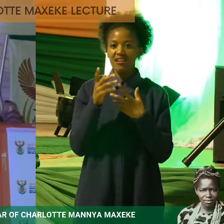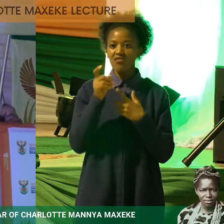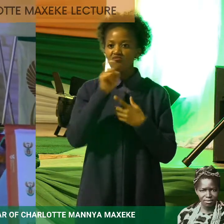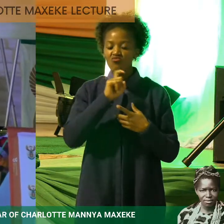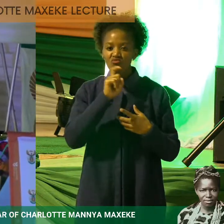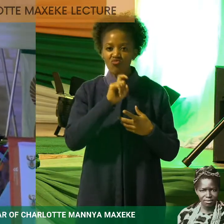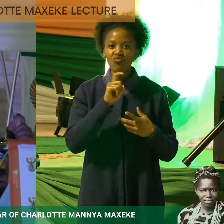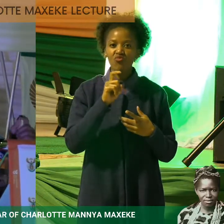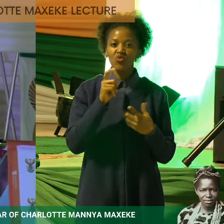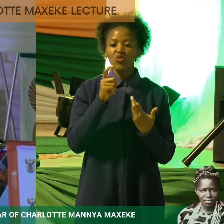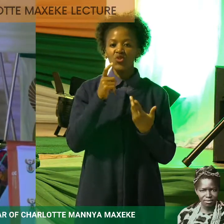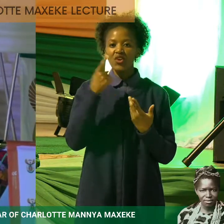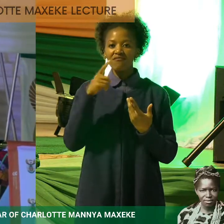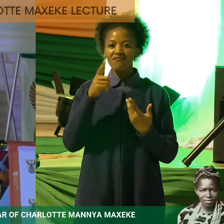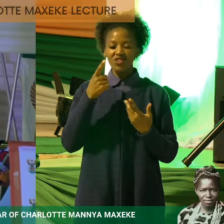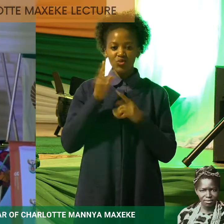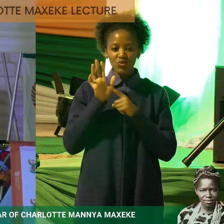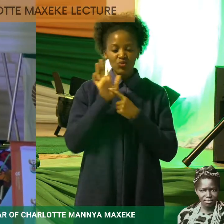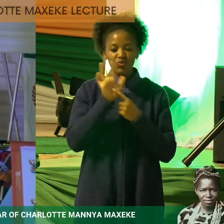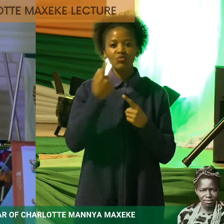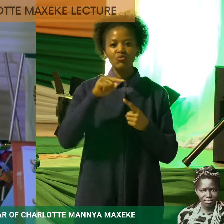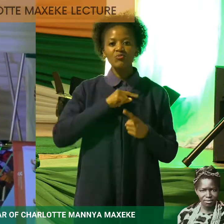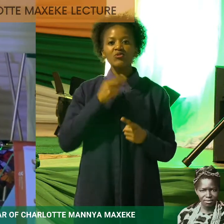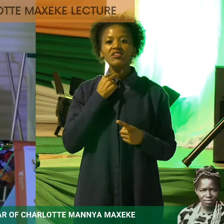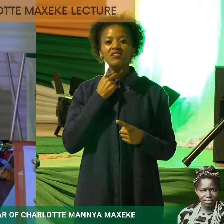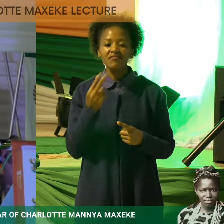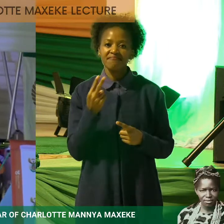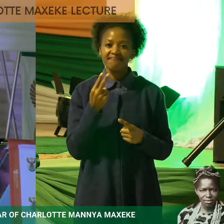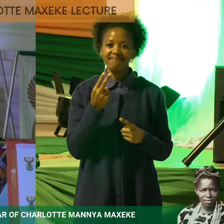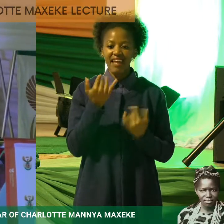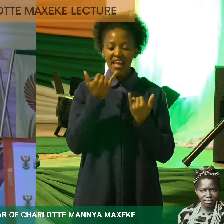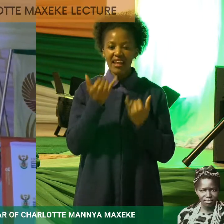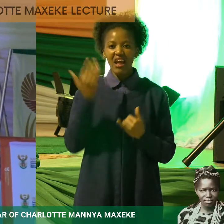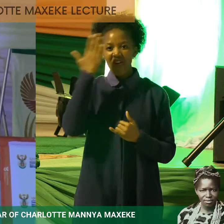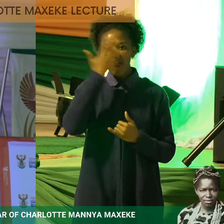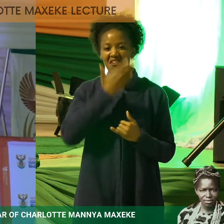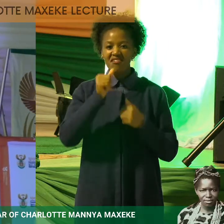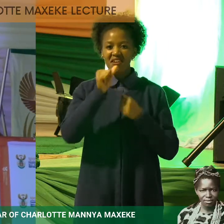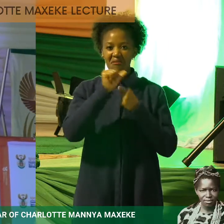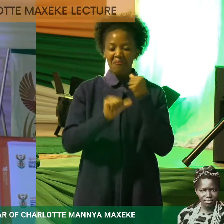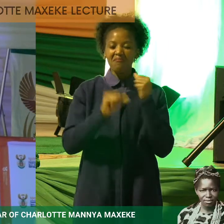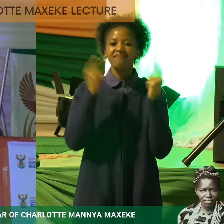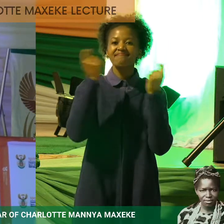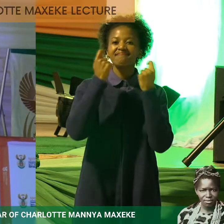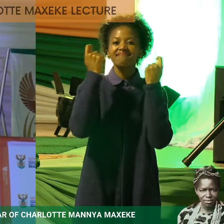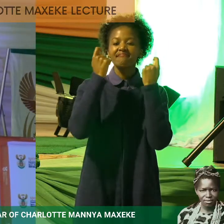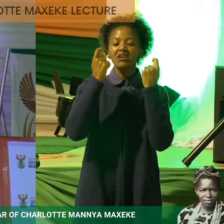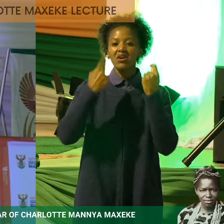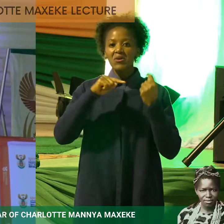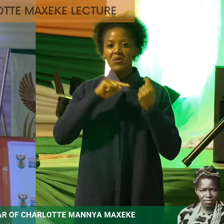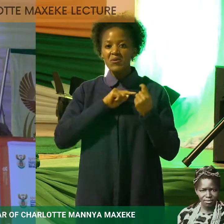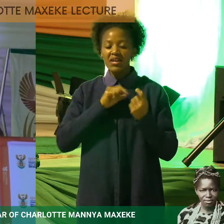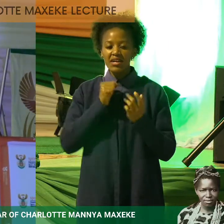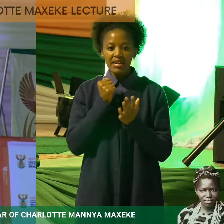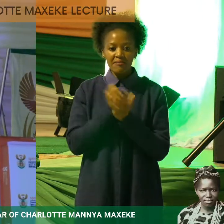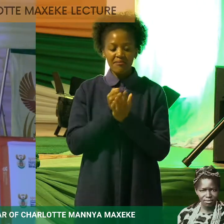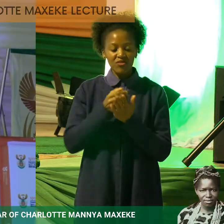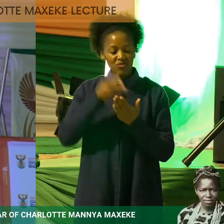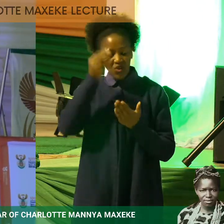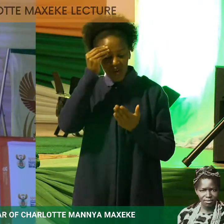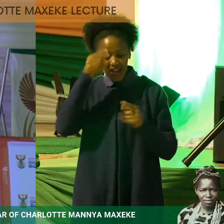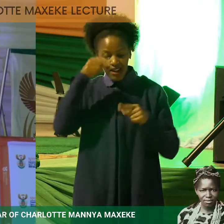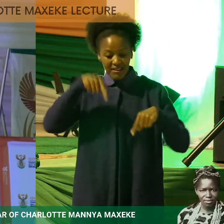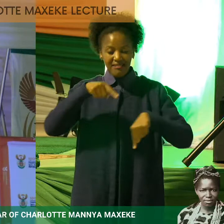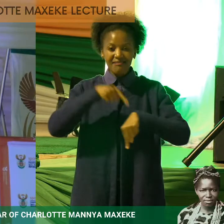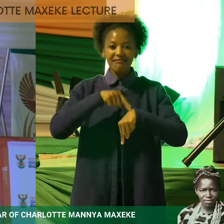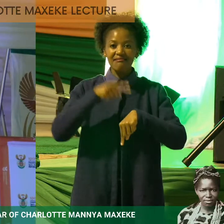As we are celebrating Africa Month, we should learn, Uguti, today, this is the time where we should not be complacent. We need